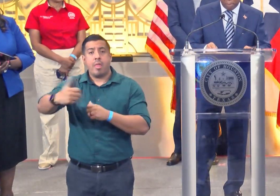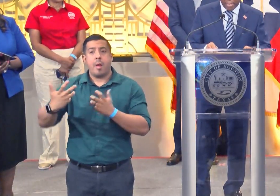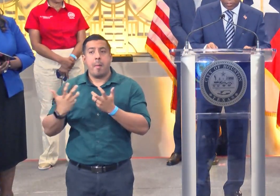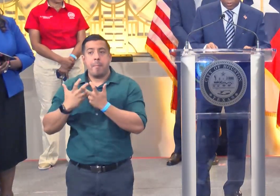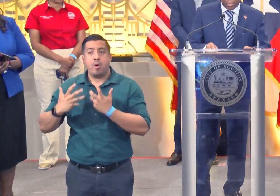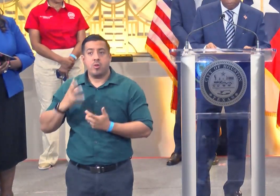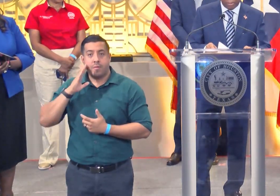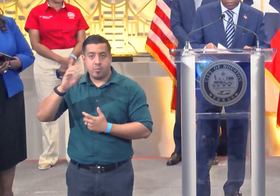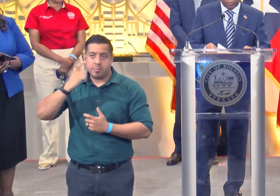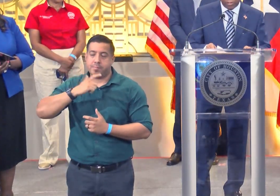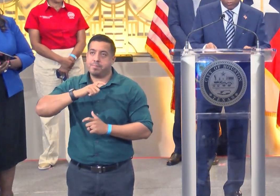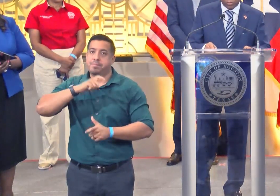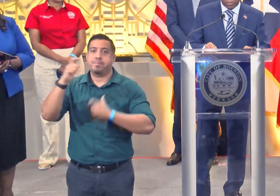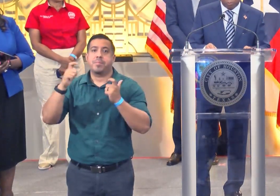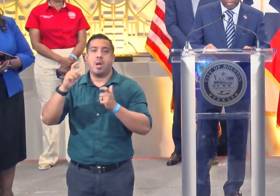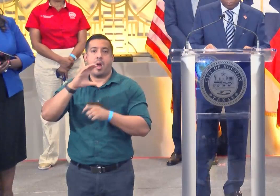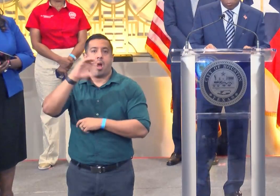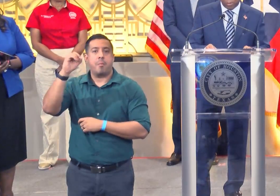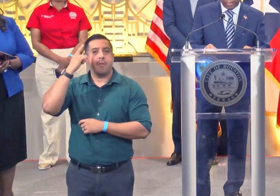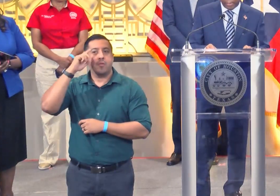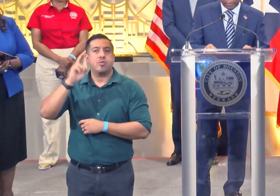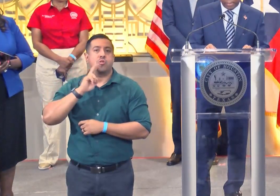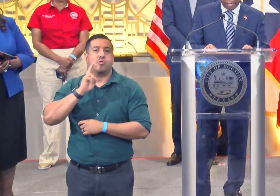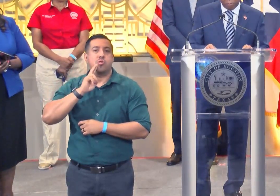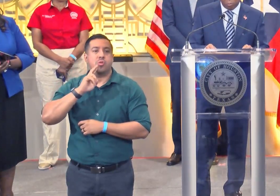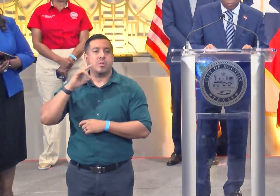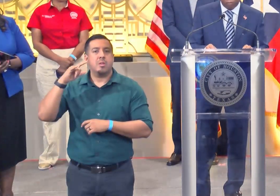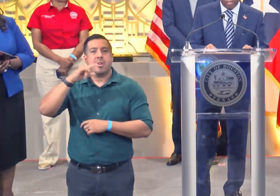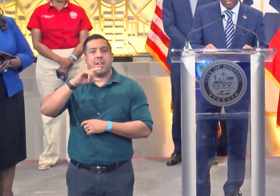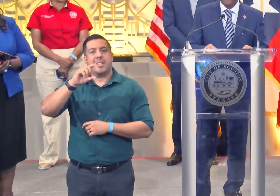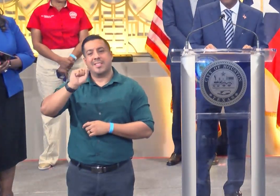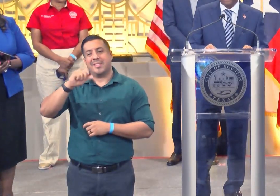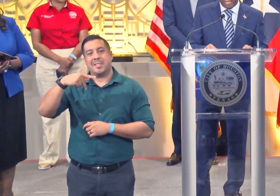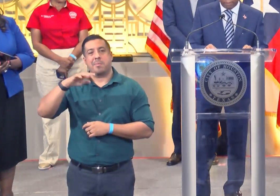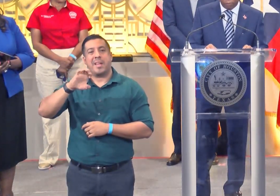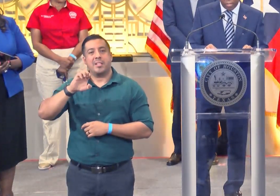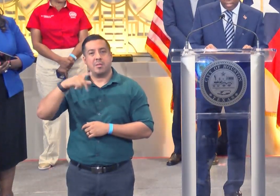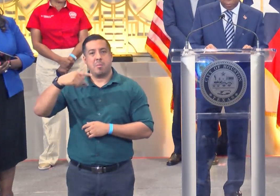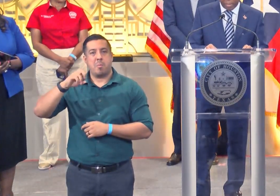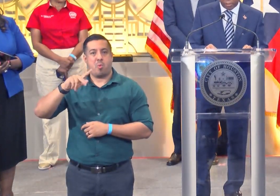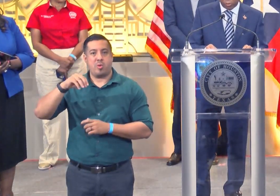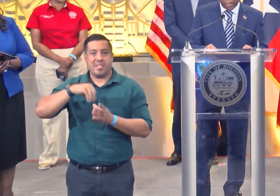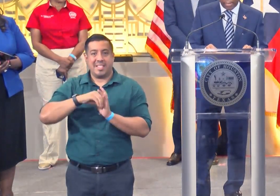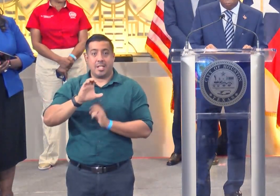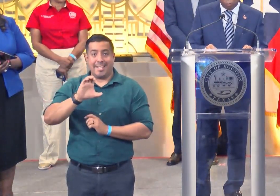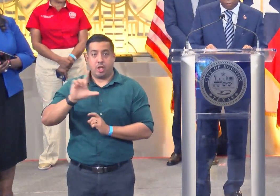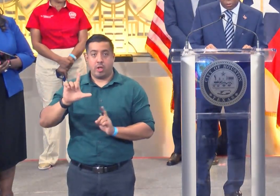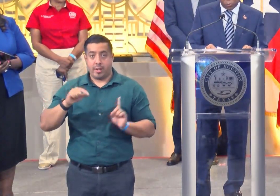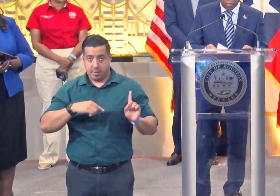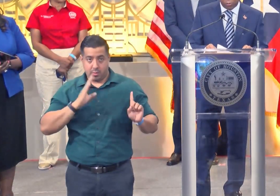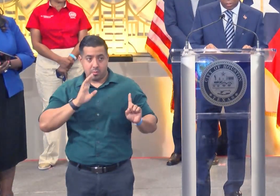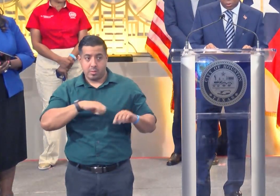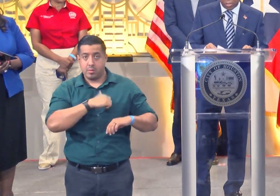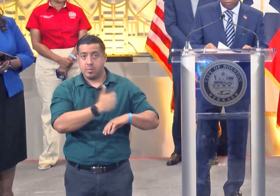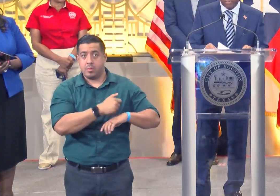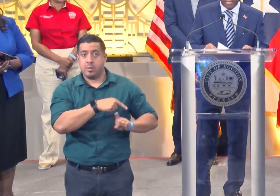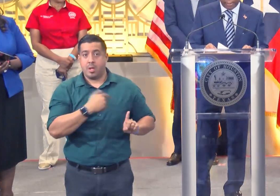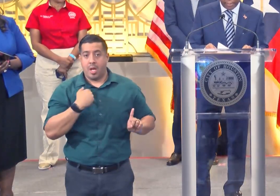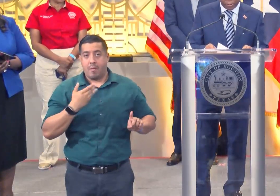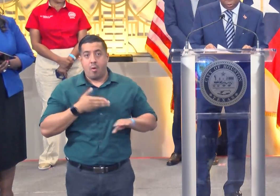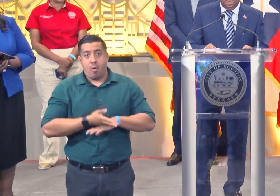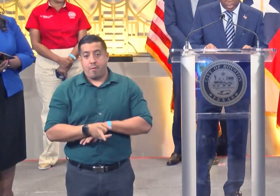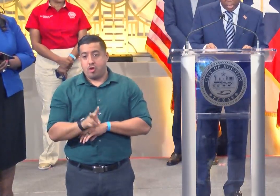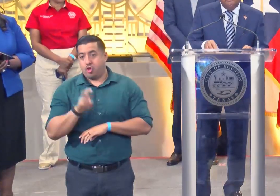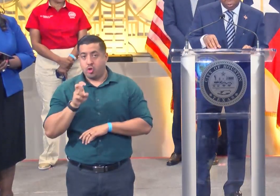bring a major company to the Houston spaceport at Ellerton Airport in Clear Lake, expected to add more than 200 engineering